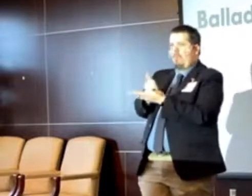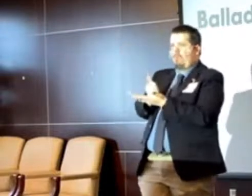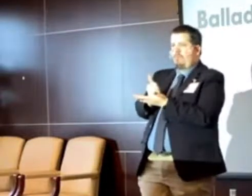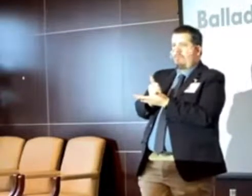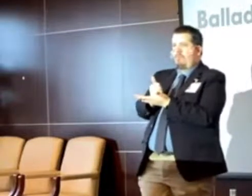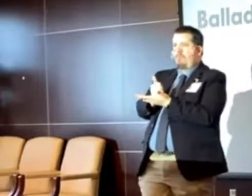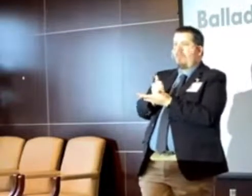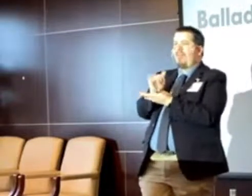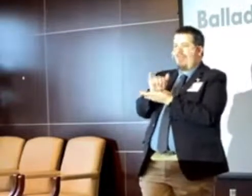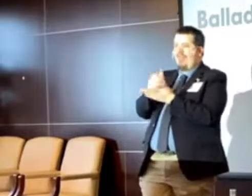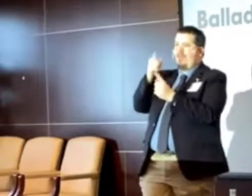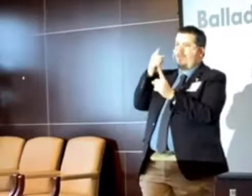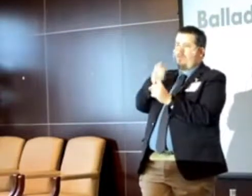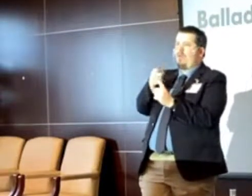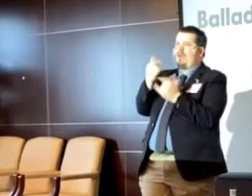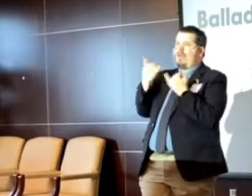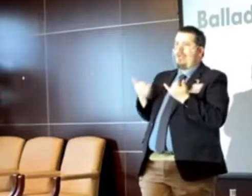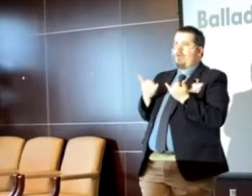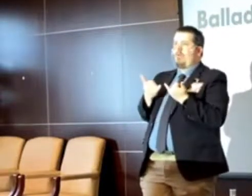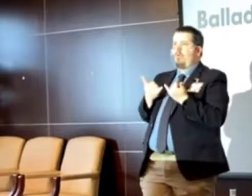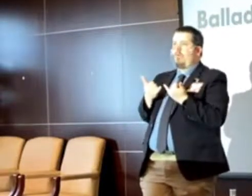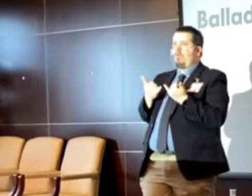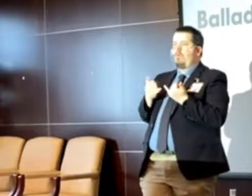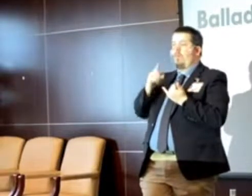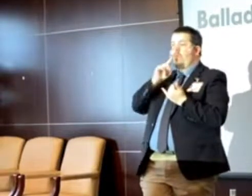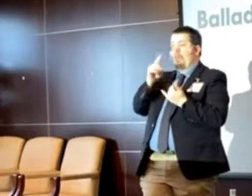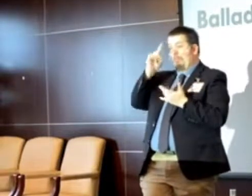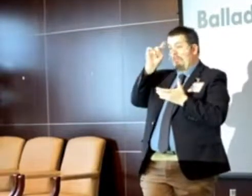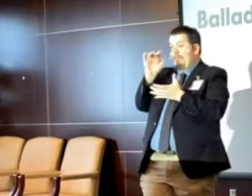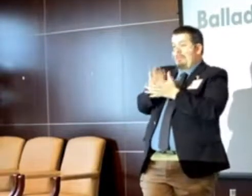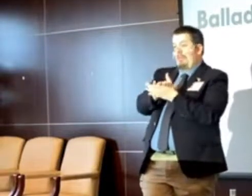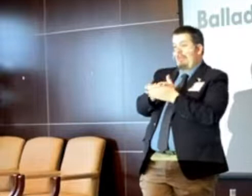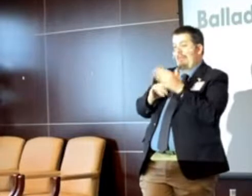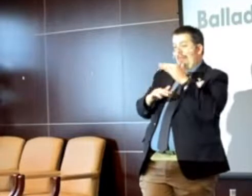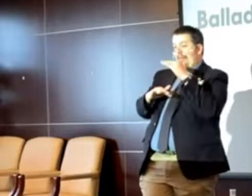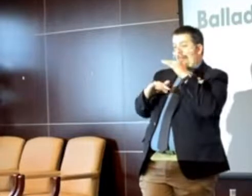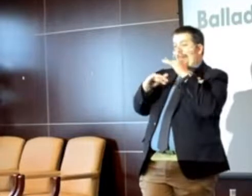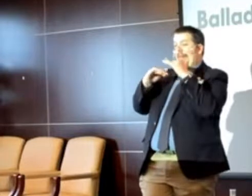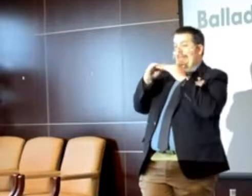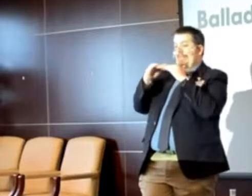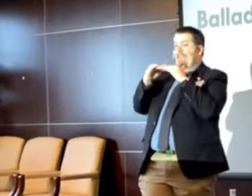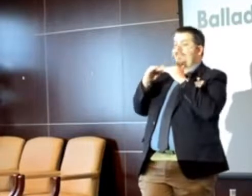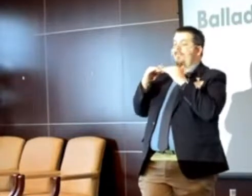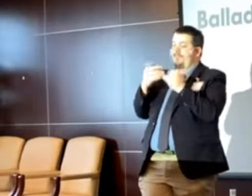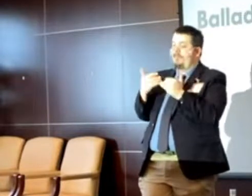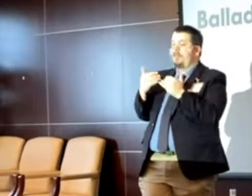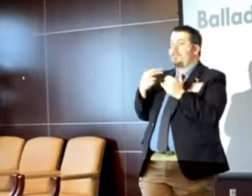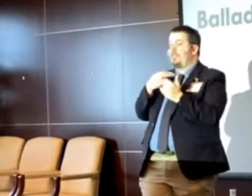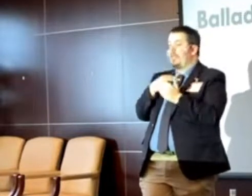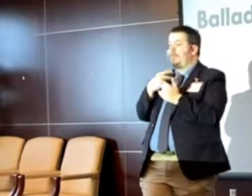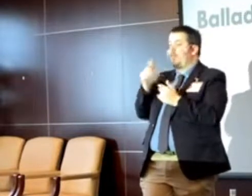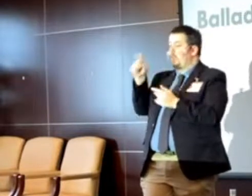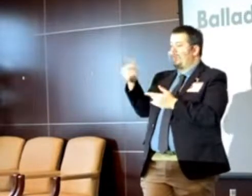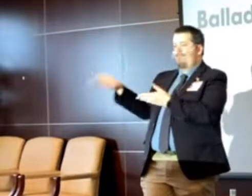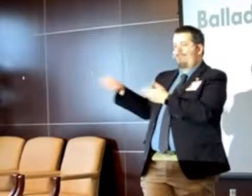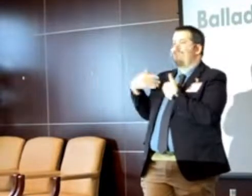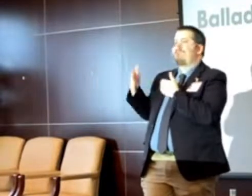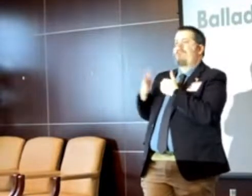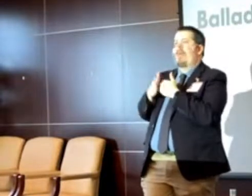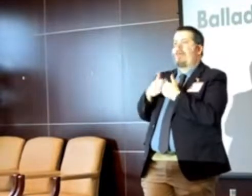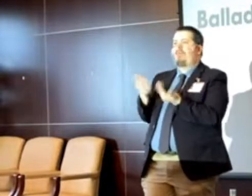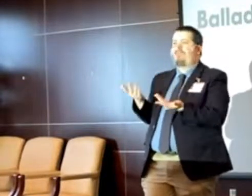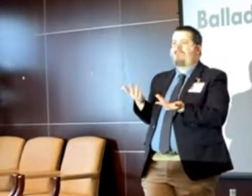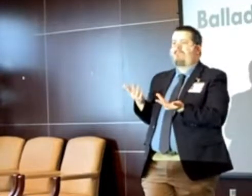that's the point we're at. We believe we've hit that threshold, both in terms of volumes of patients here in the